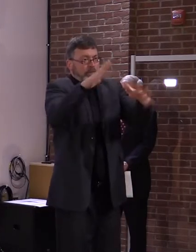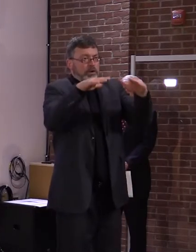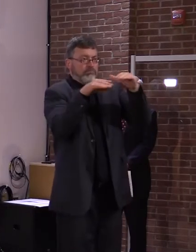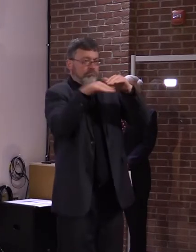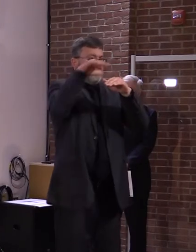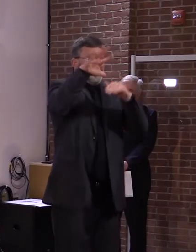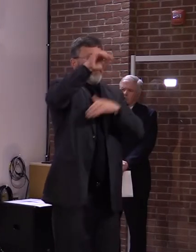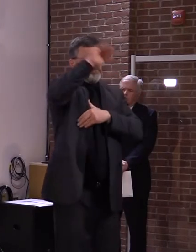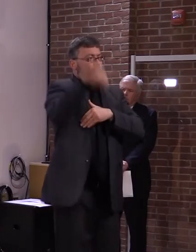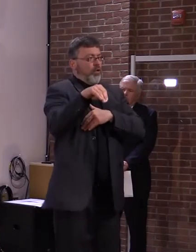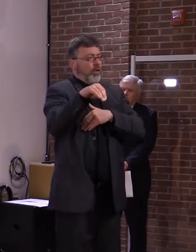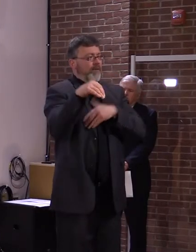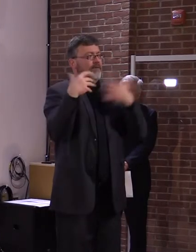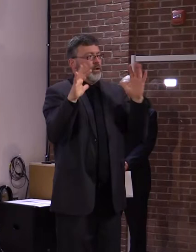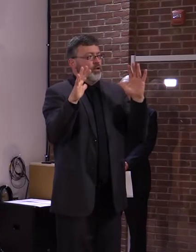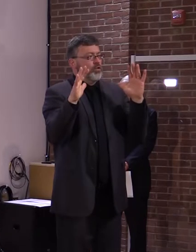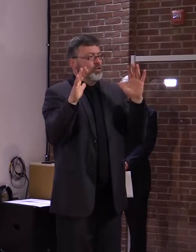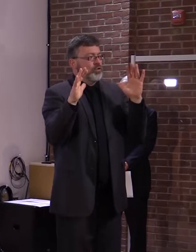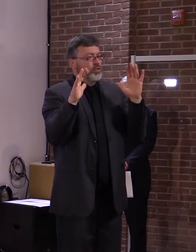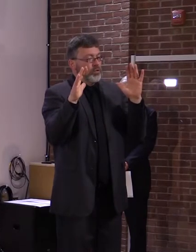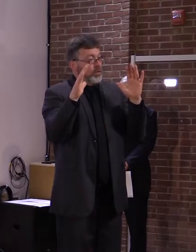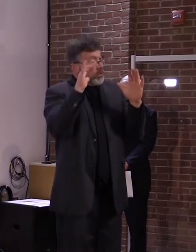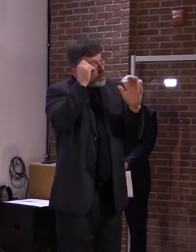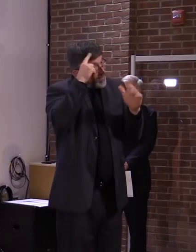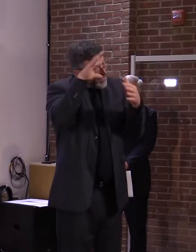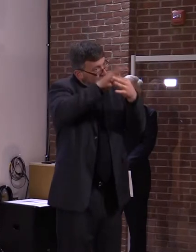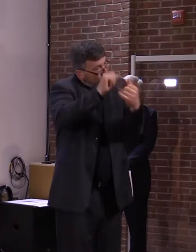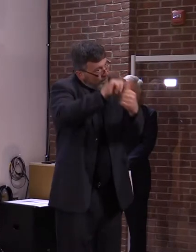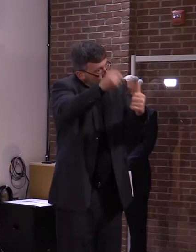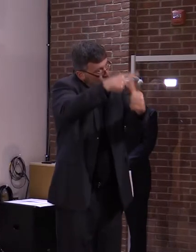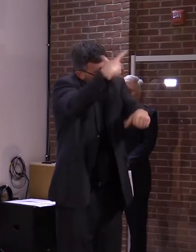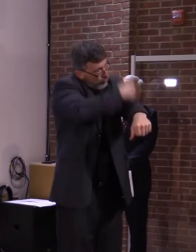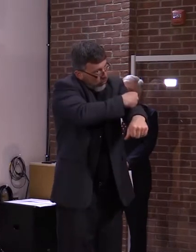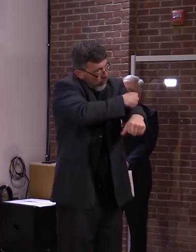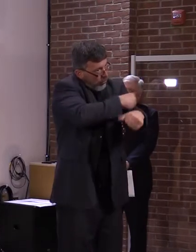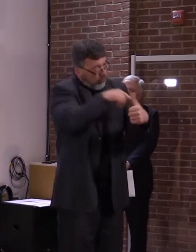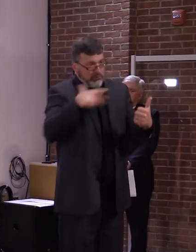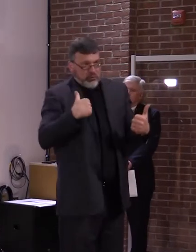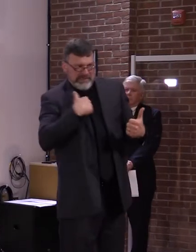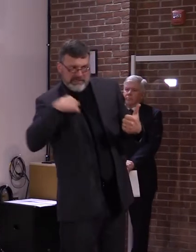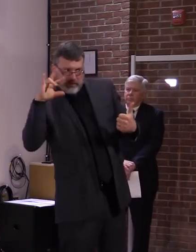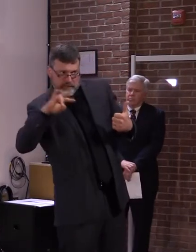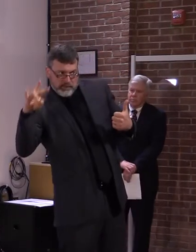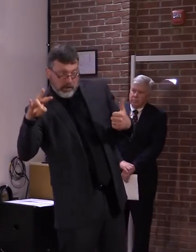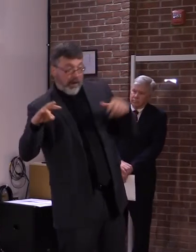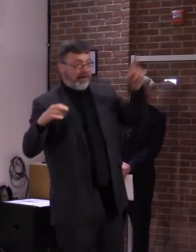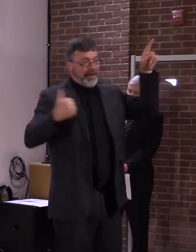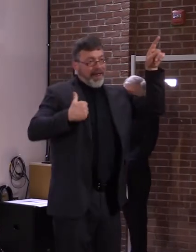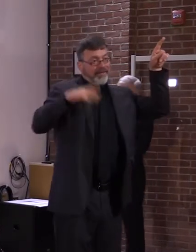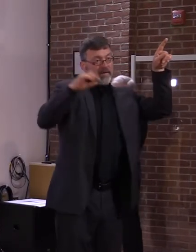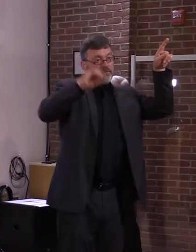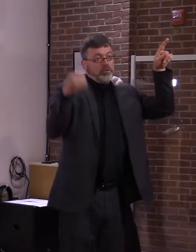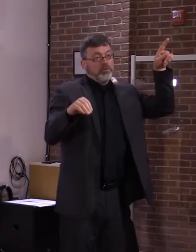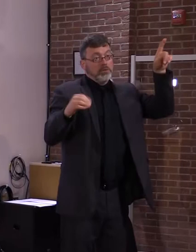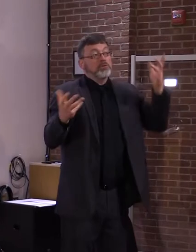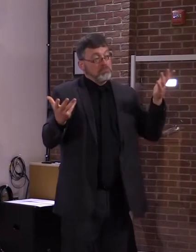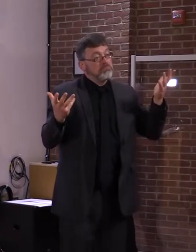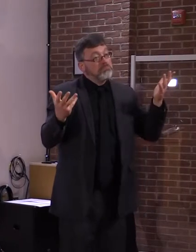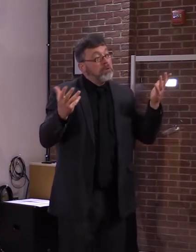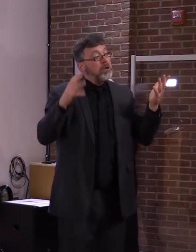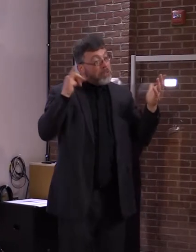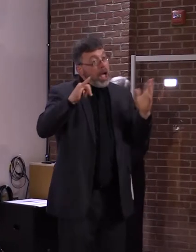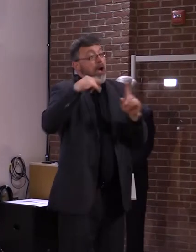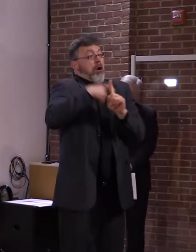dose. Literally almost no one has had the second dose. So they'll start on that now. So they've got a